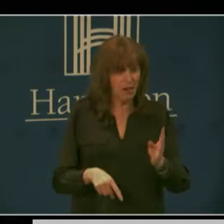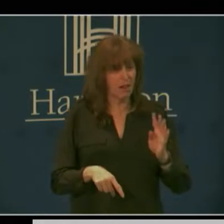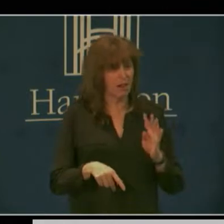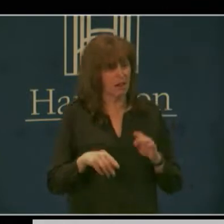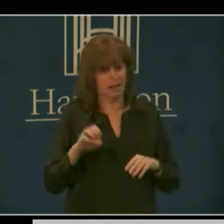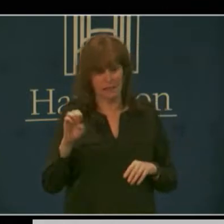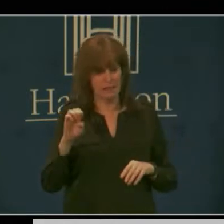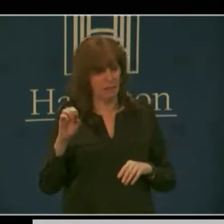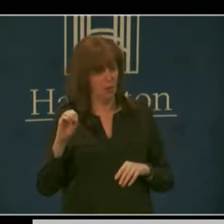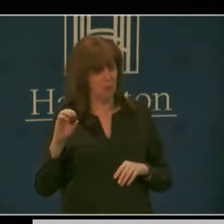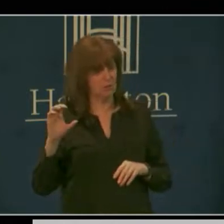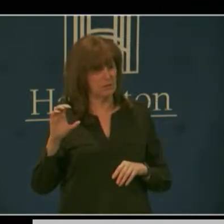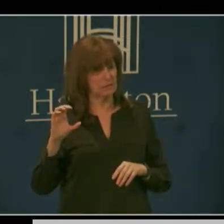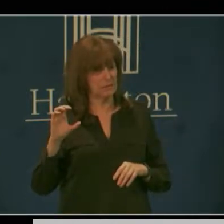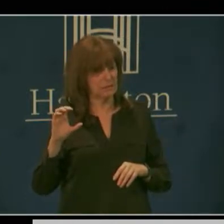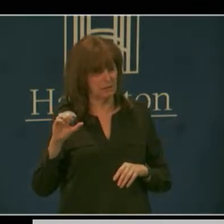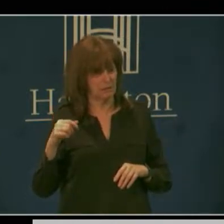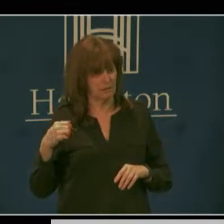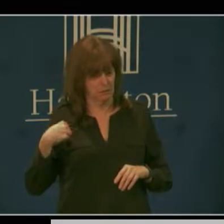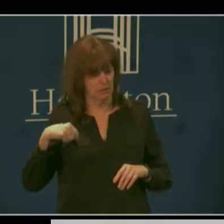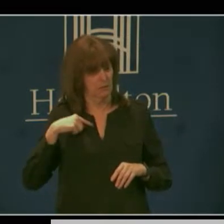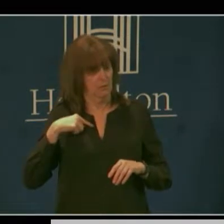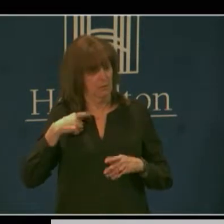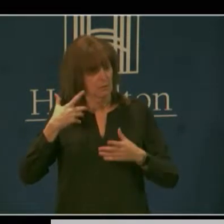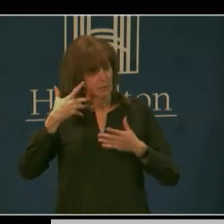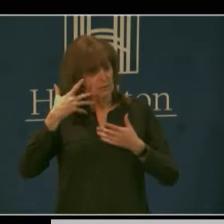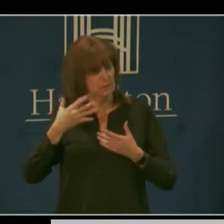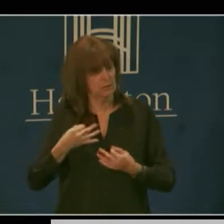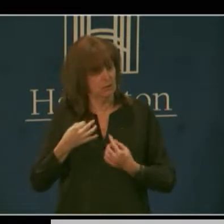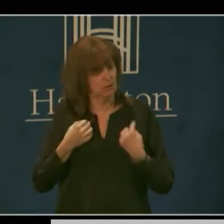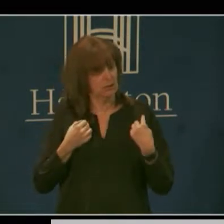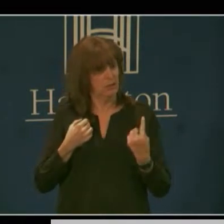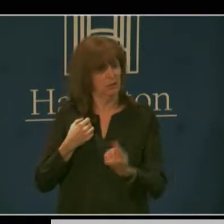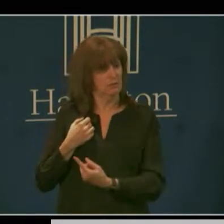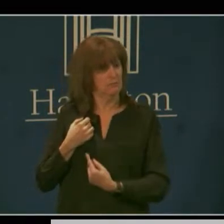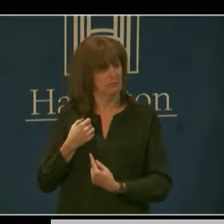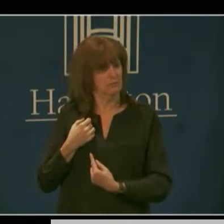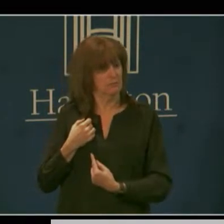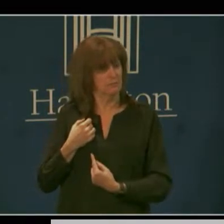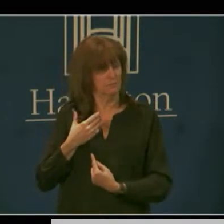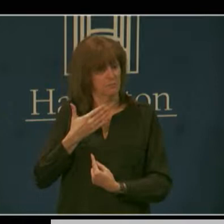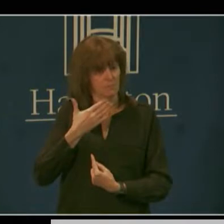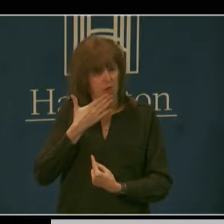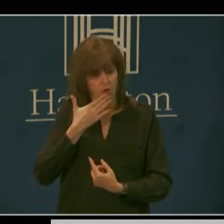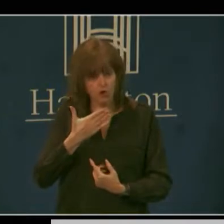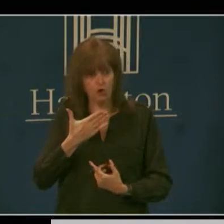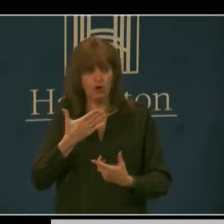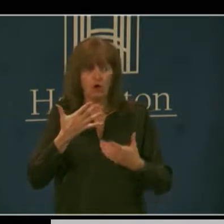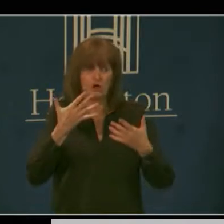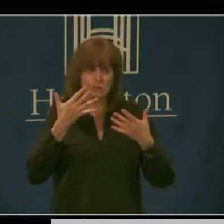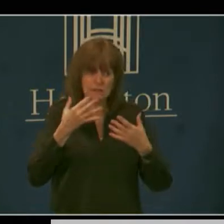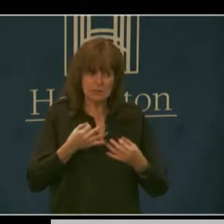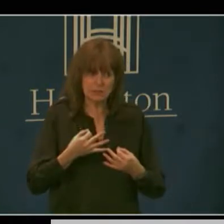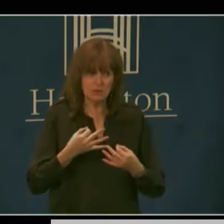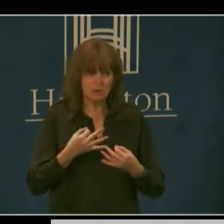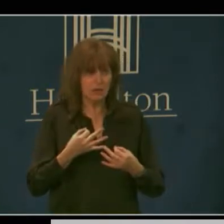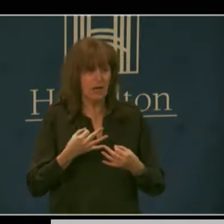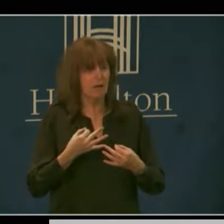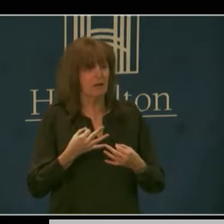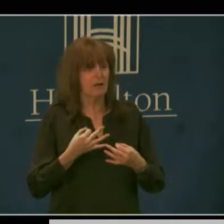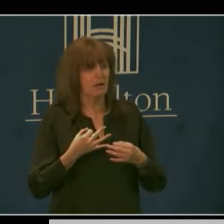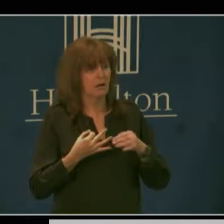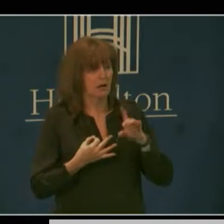decisions are only as good as the execution of those decisions by the other nearly 8,000 people that work for the City of